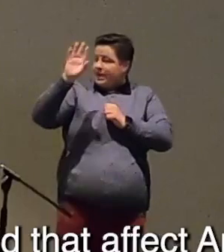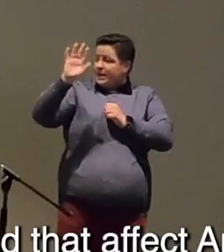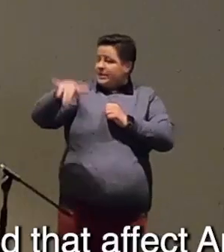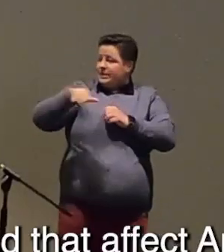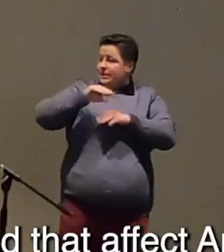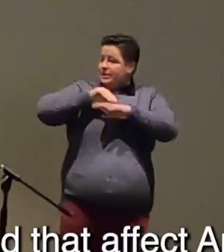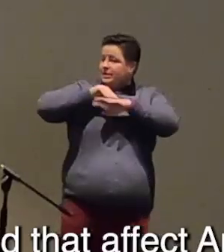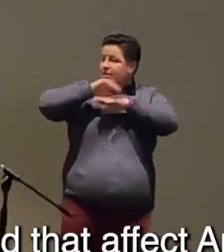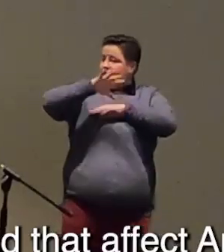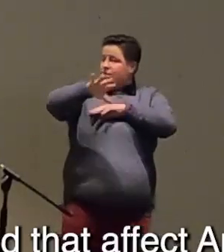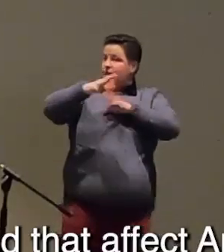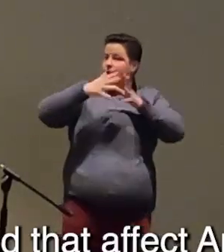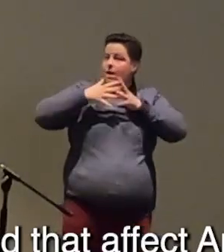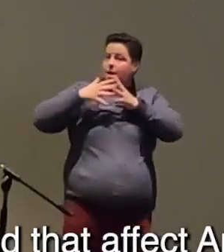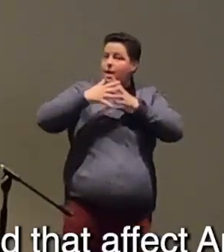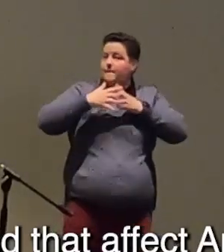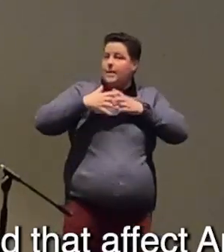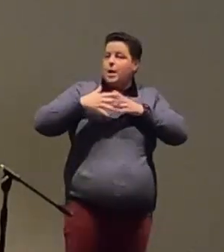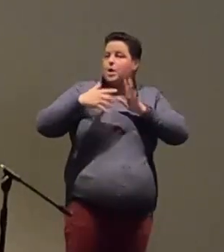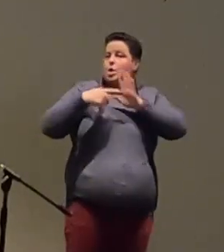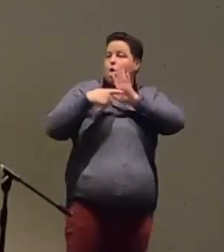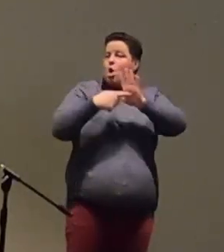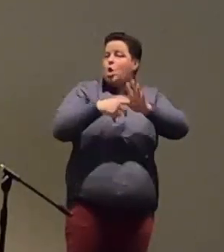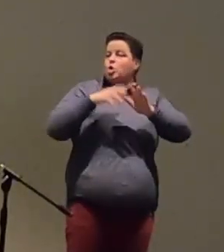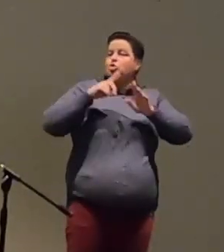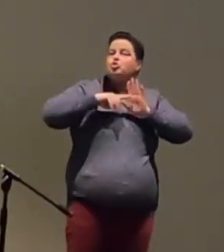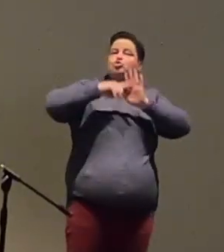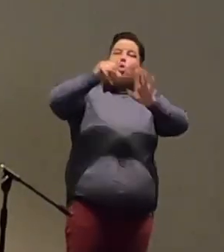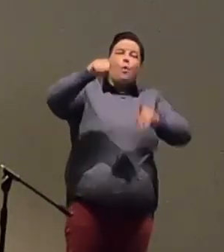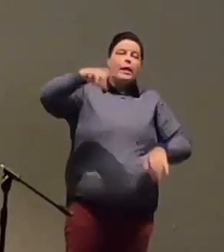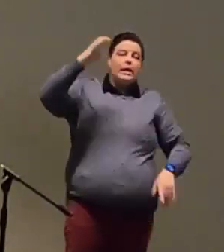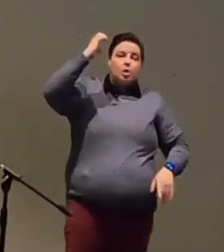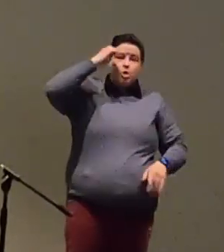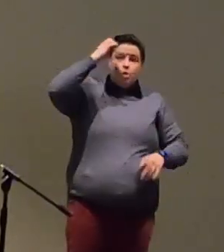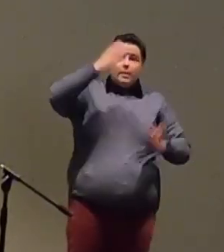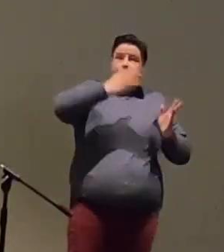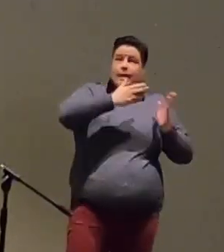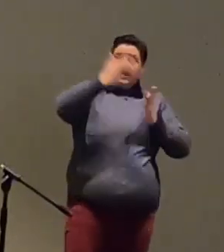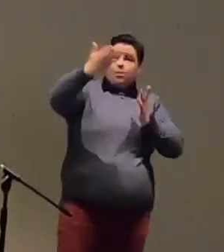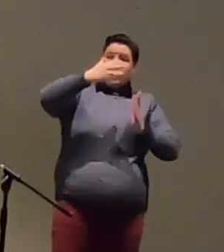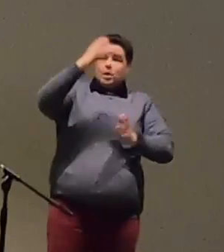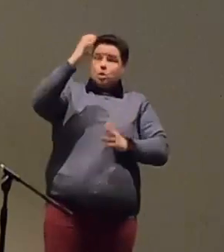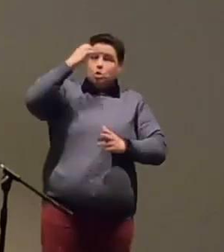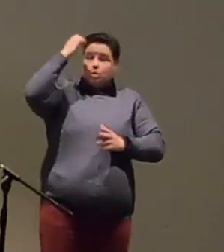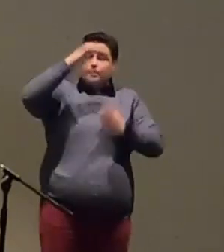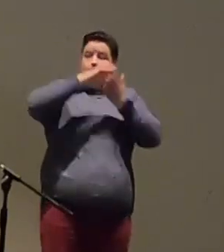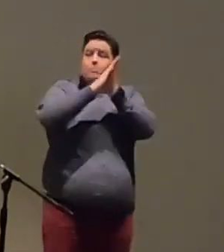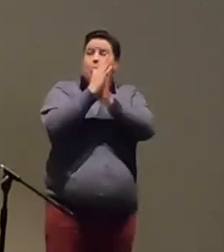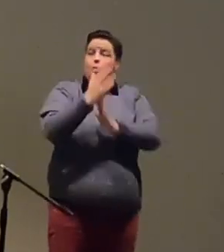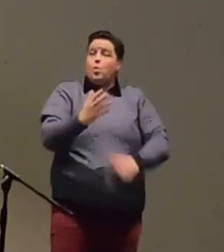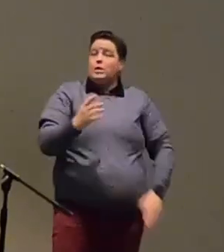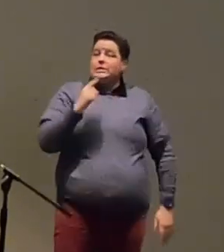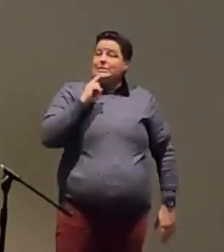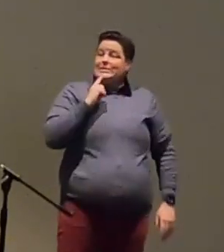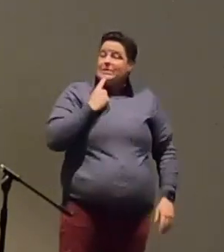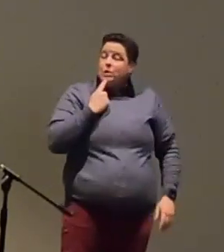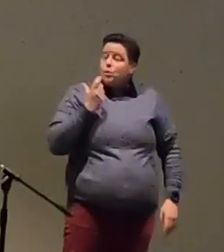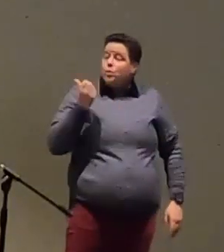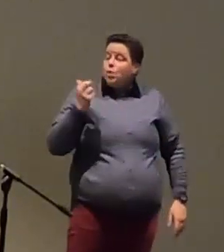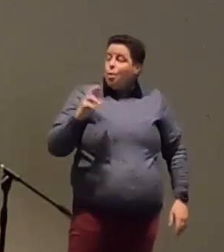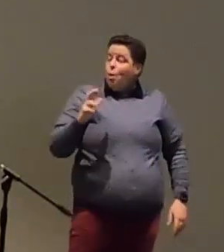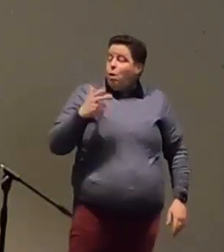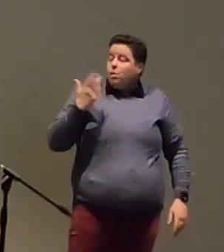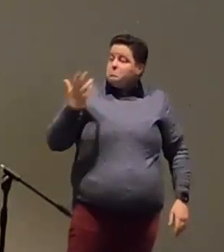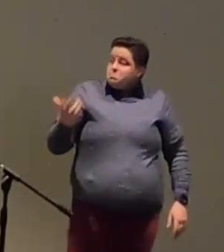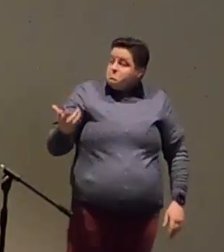affect American art showing in Europe? Did they begin to take it more seriously, or did it not have an